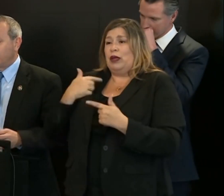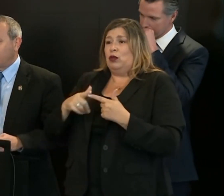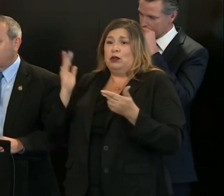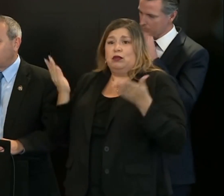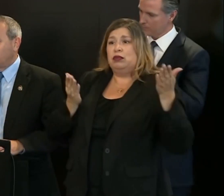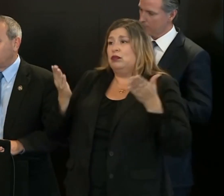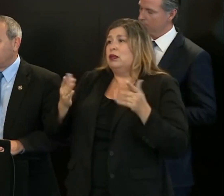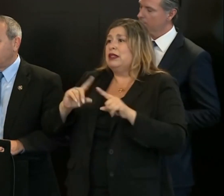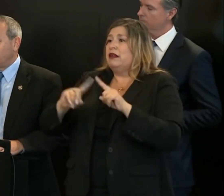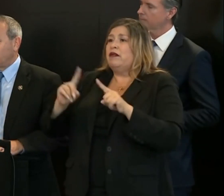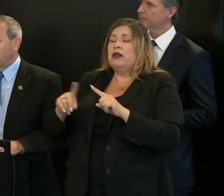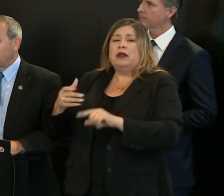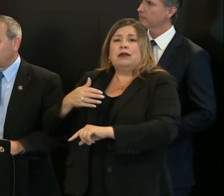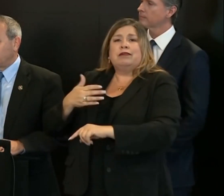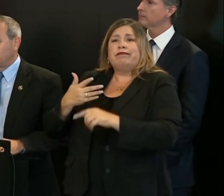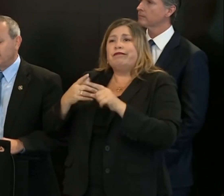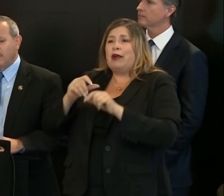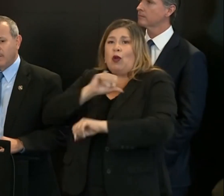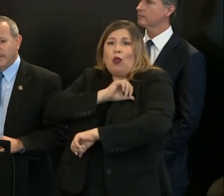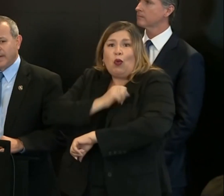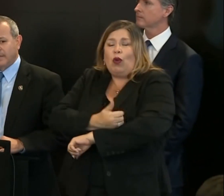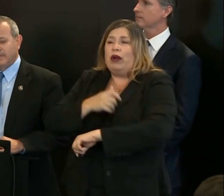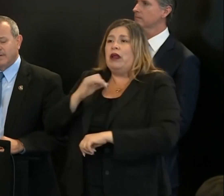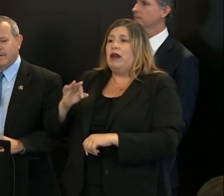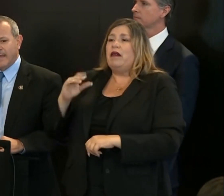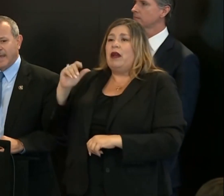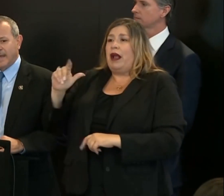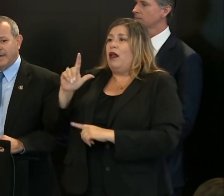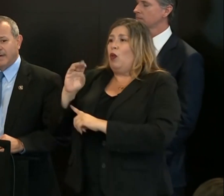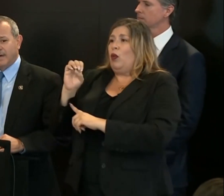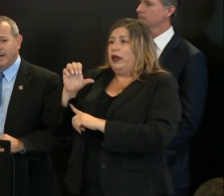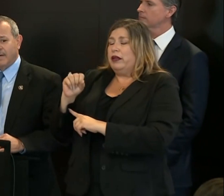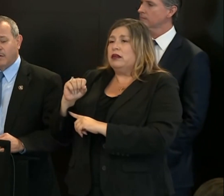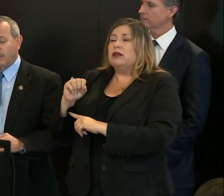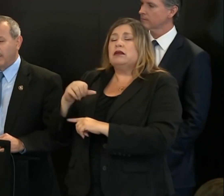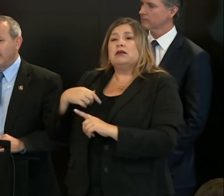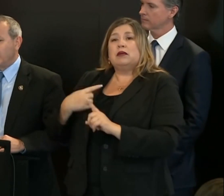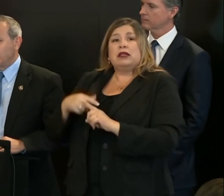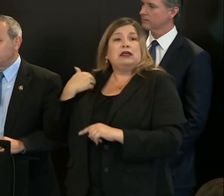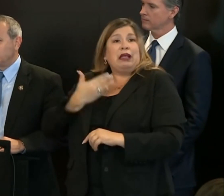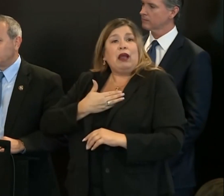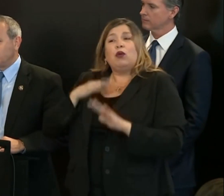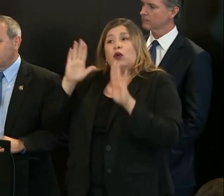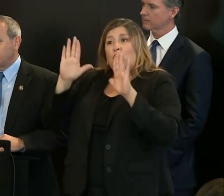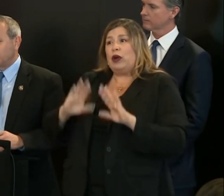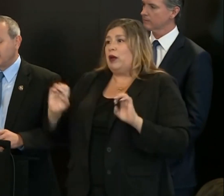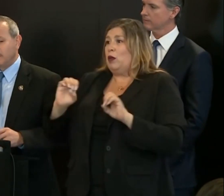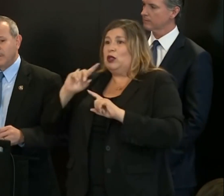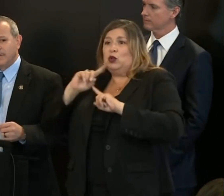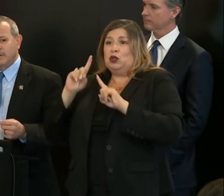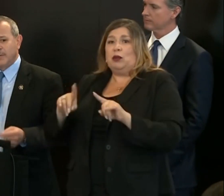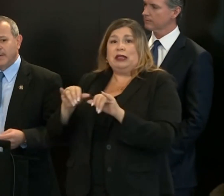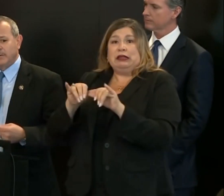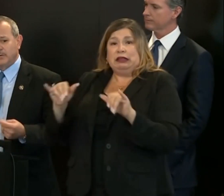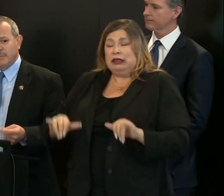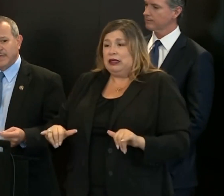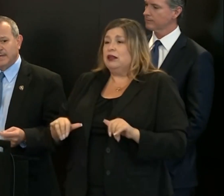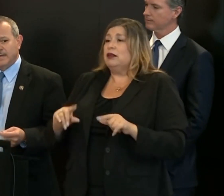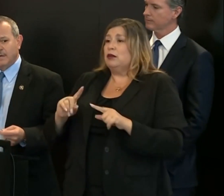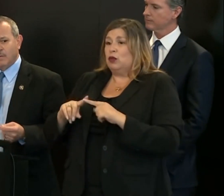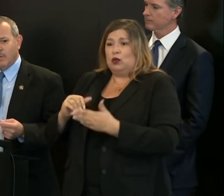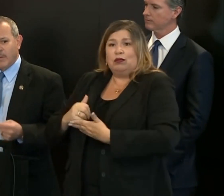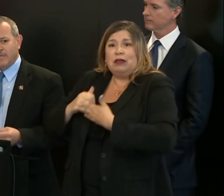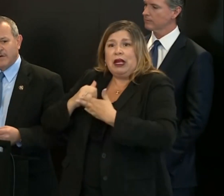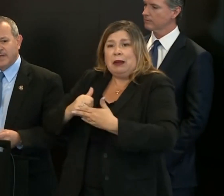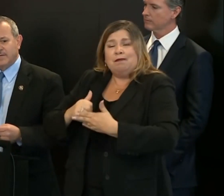the very powerful and broad authorities of OES and of our great emergency response system to be able to